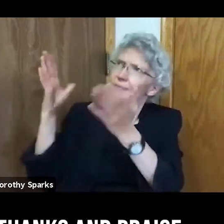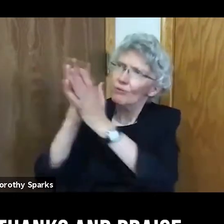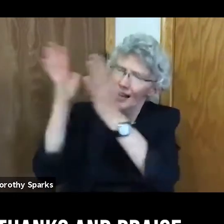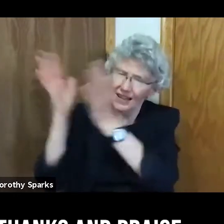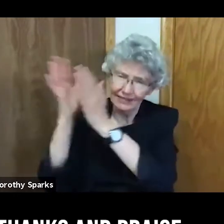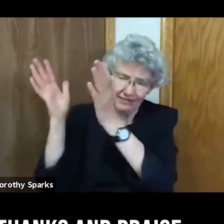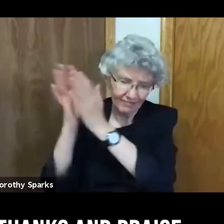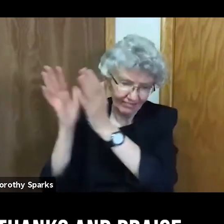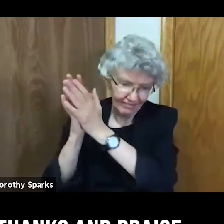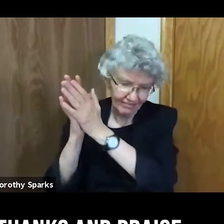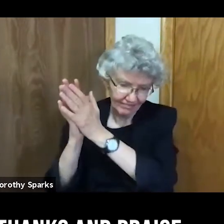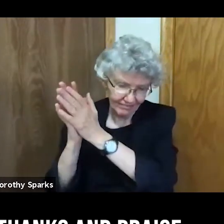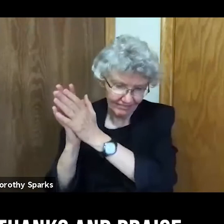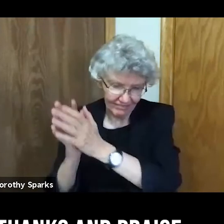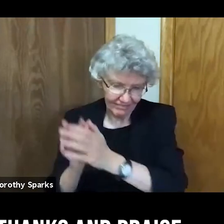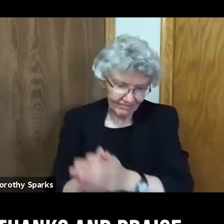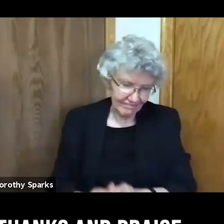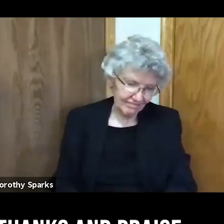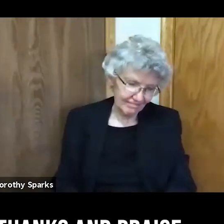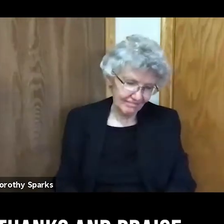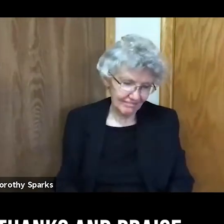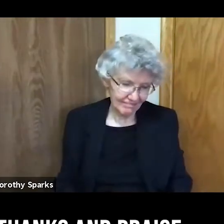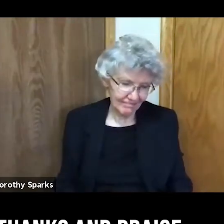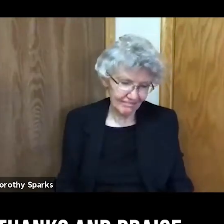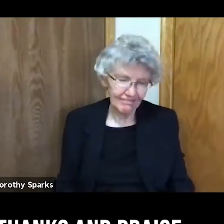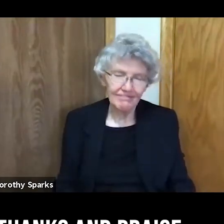It is right to give God thanks and praise.